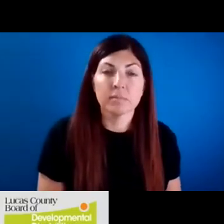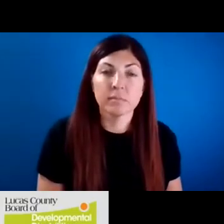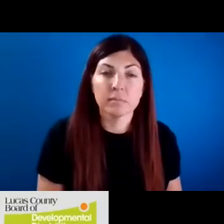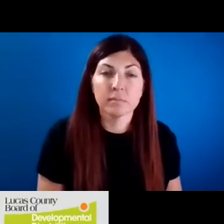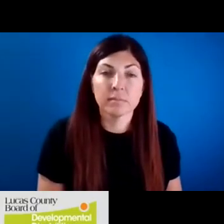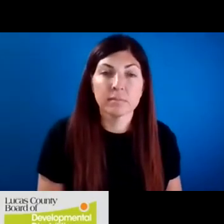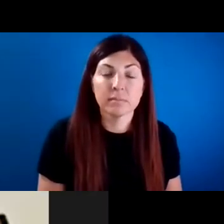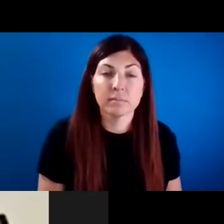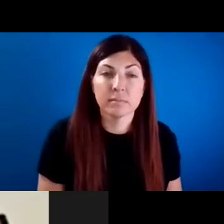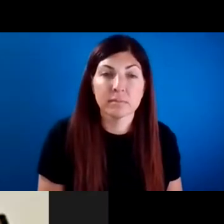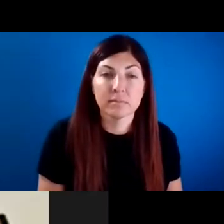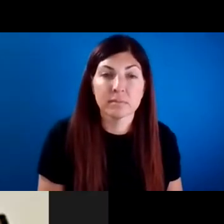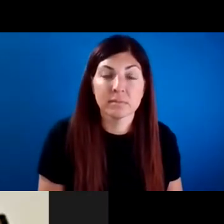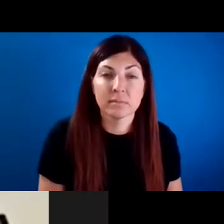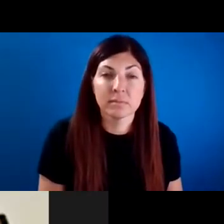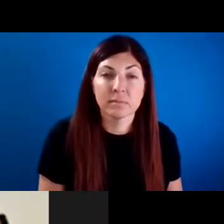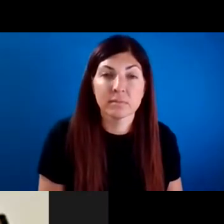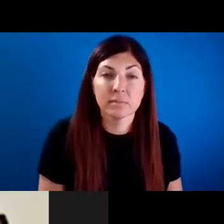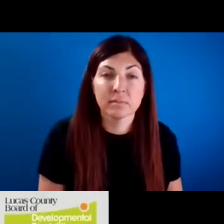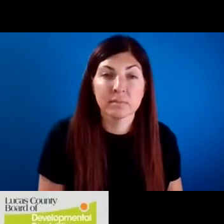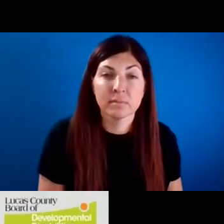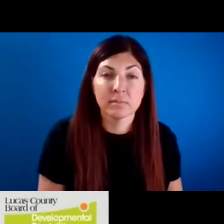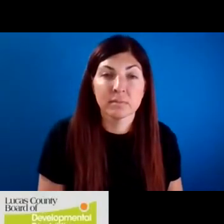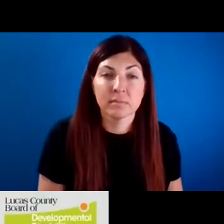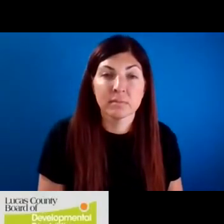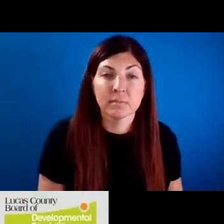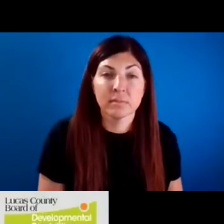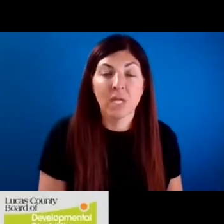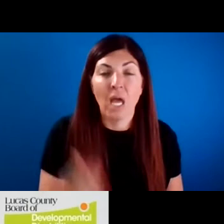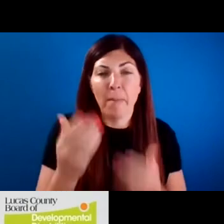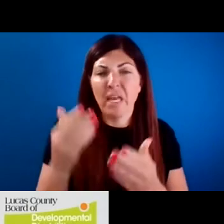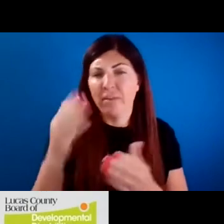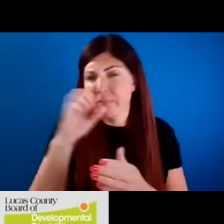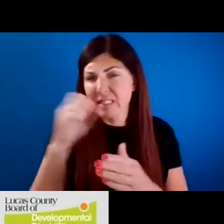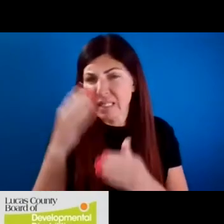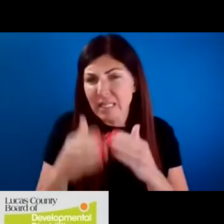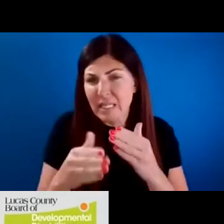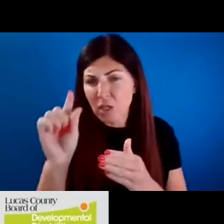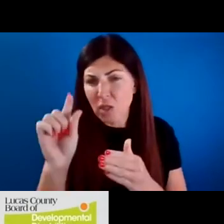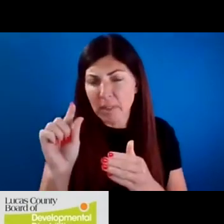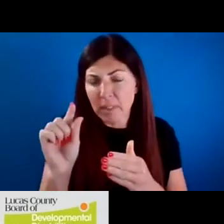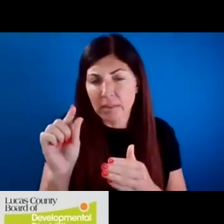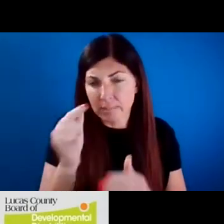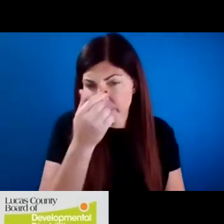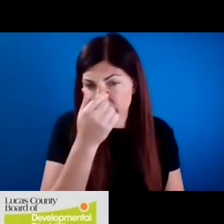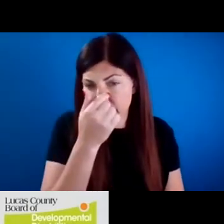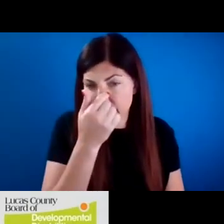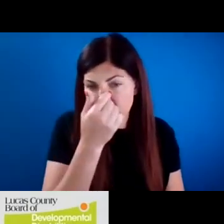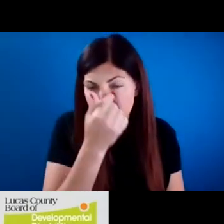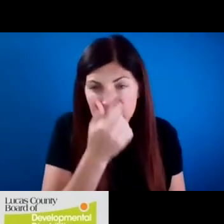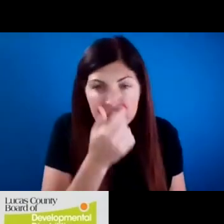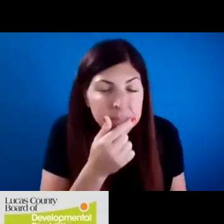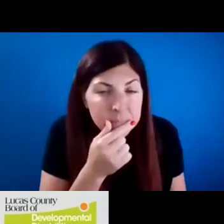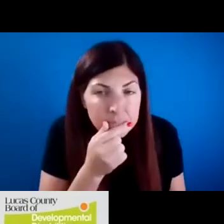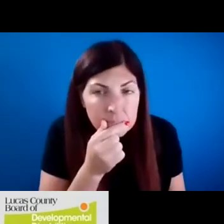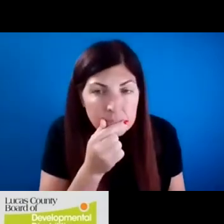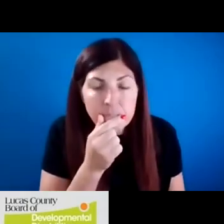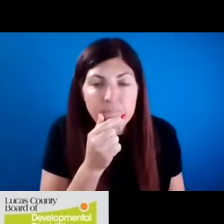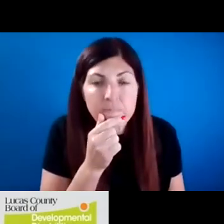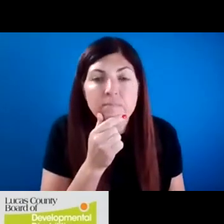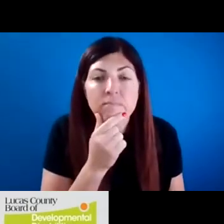Okay, Nathan, I might have missed a tiny bit of the end of your question. No, I apologize. No, I was just saying,